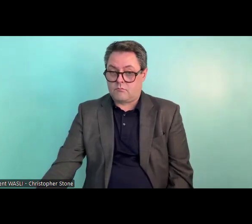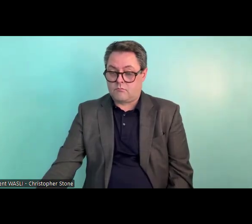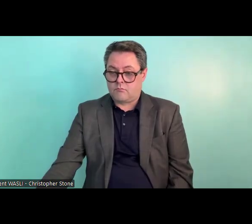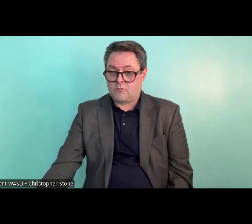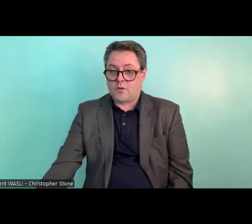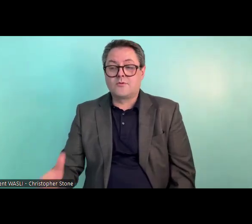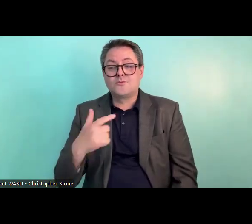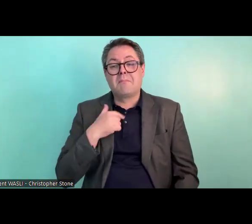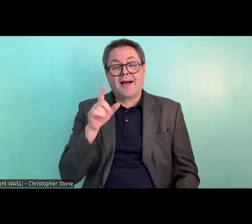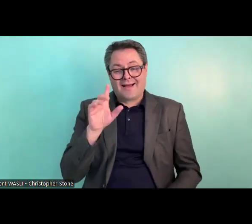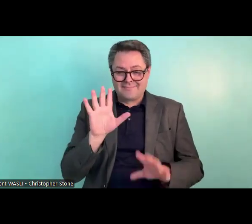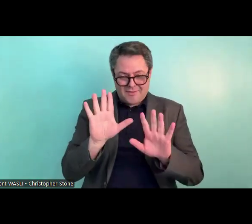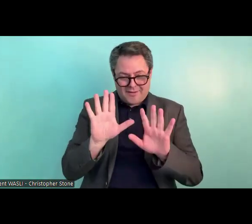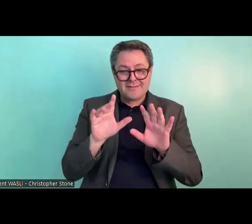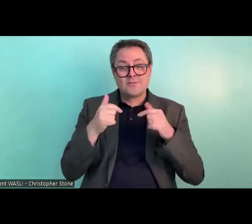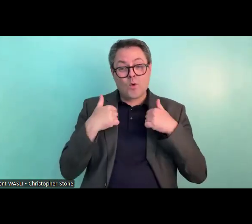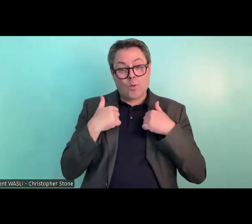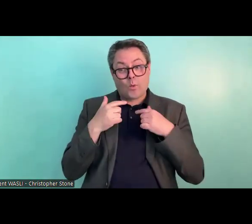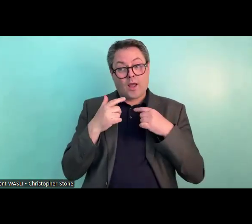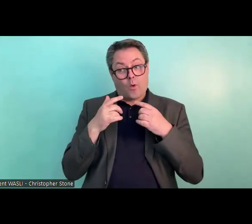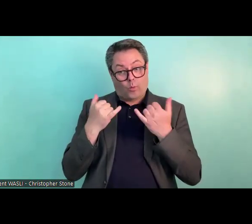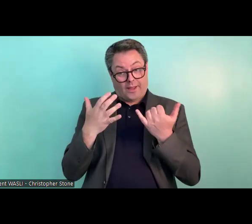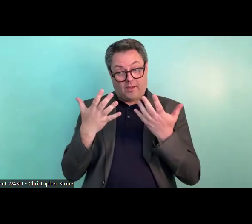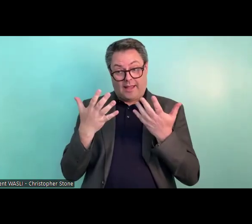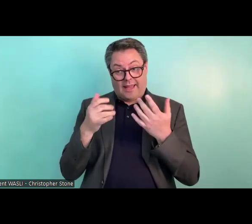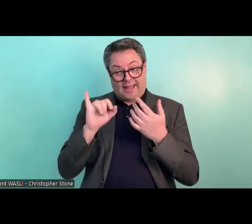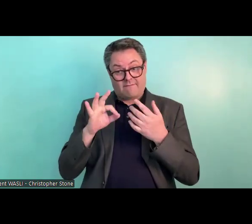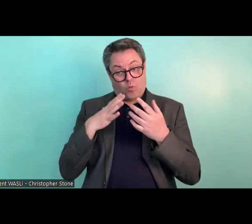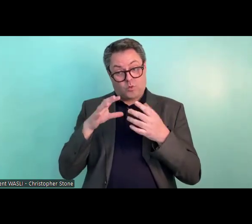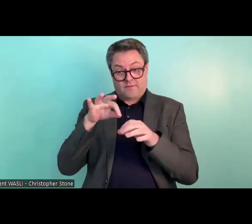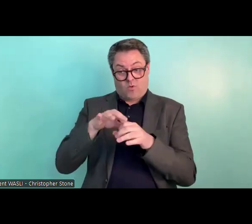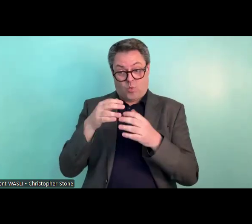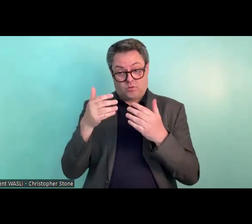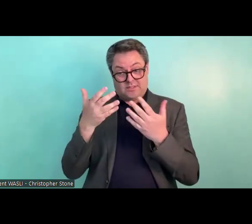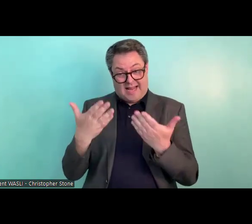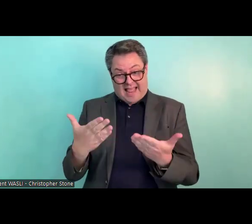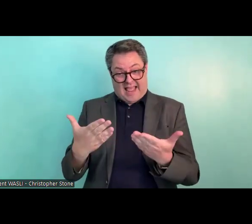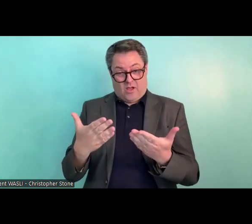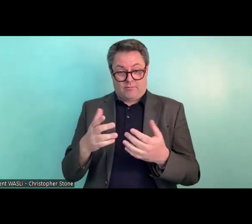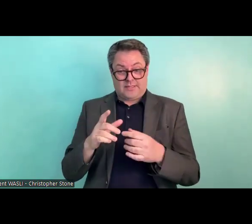Okay, so